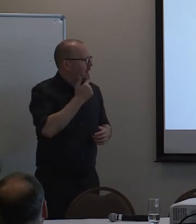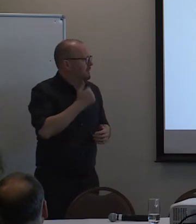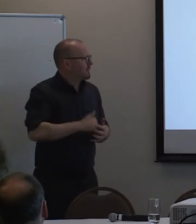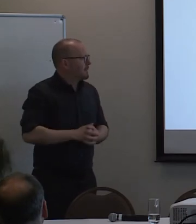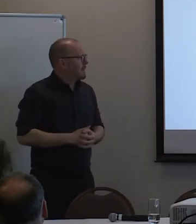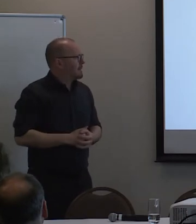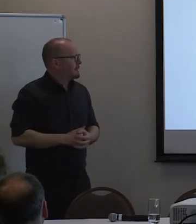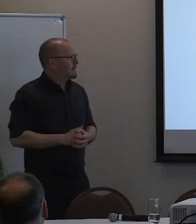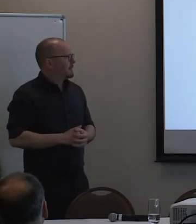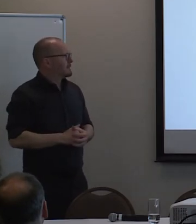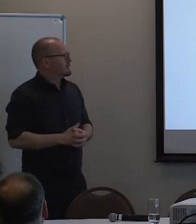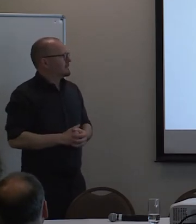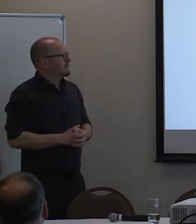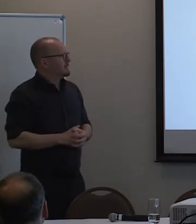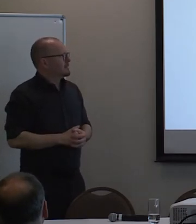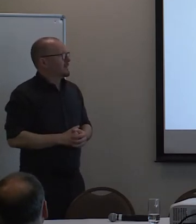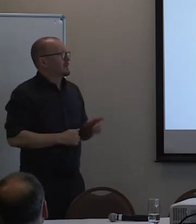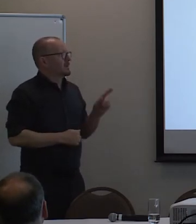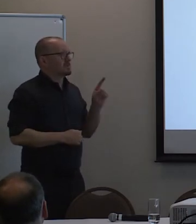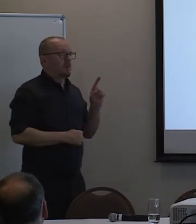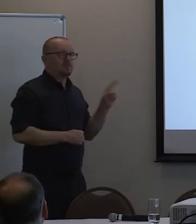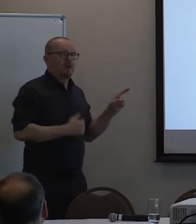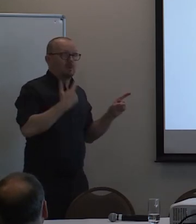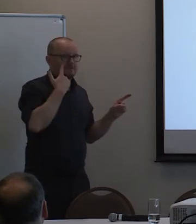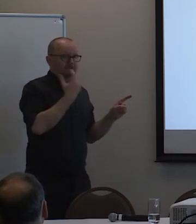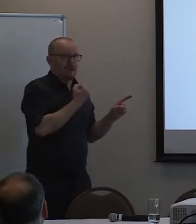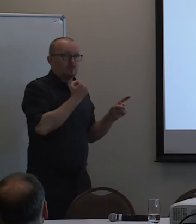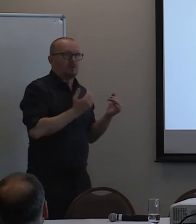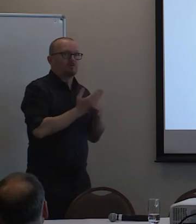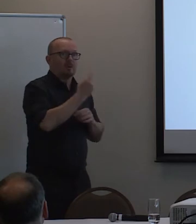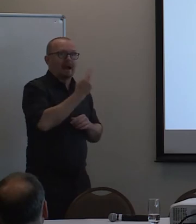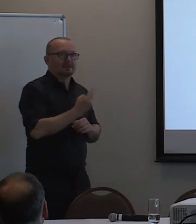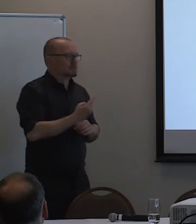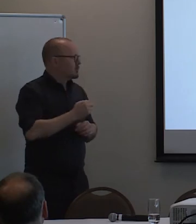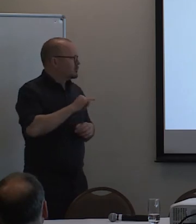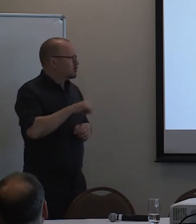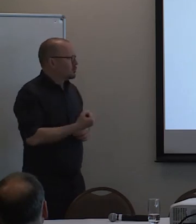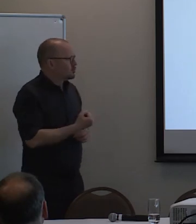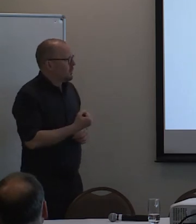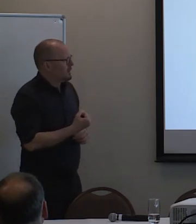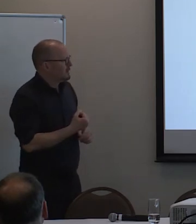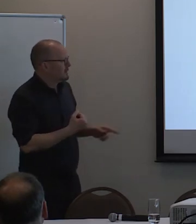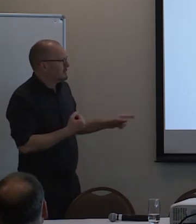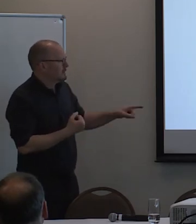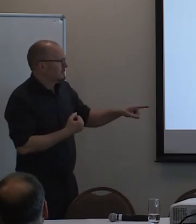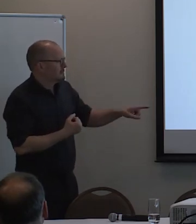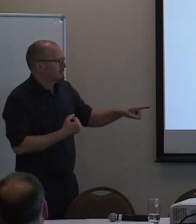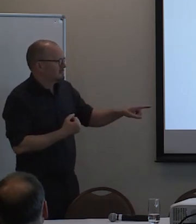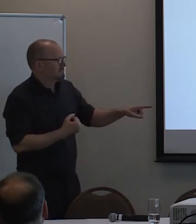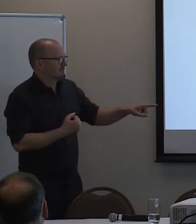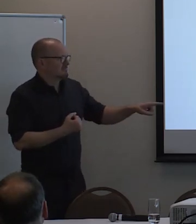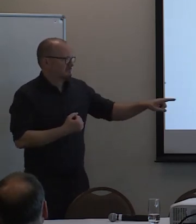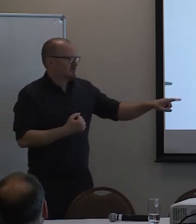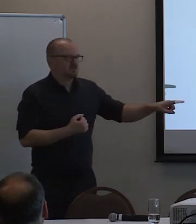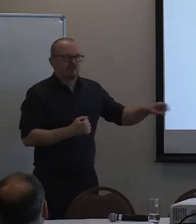And this was found through an artist called Joshua Cinturella, who writes about these kind of really detailed